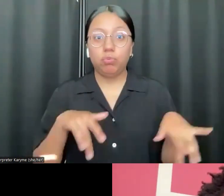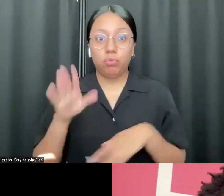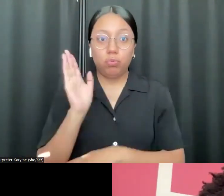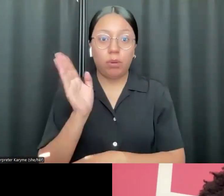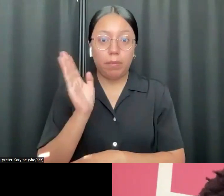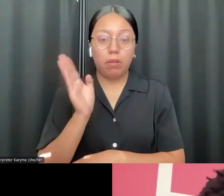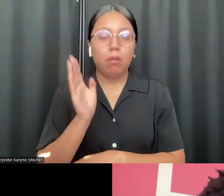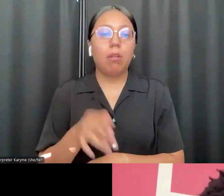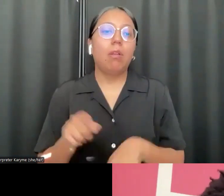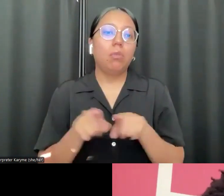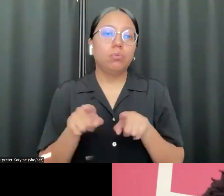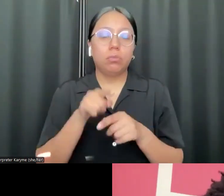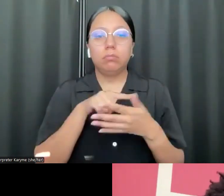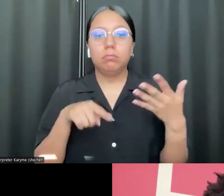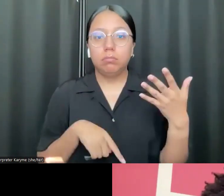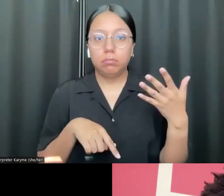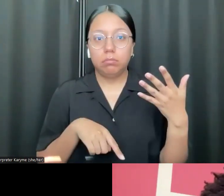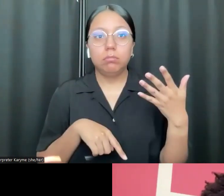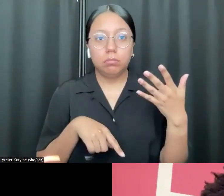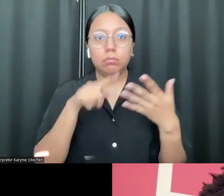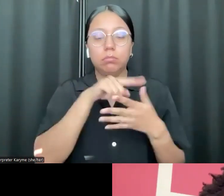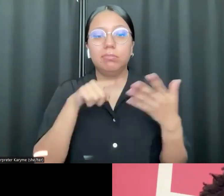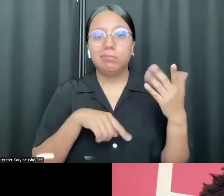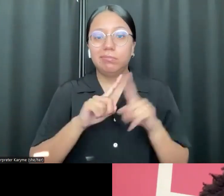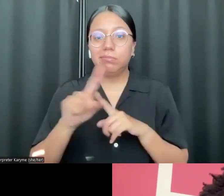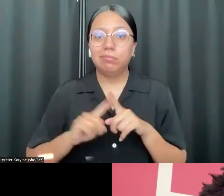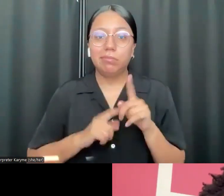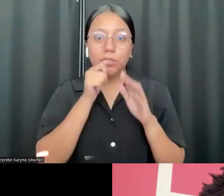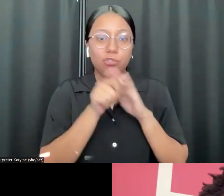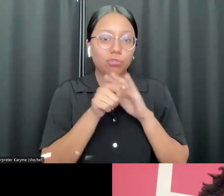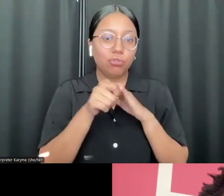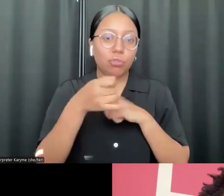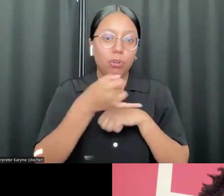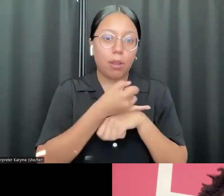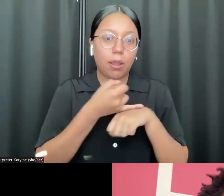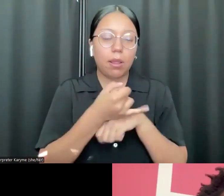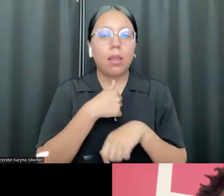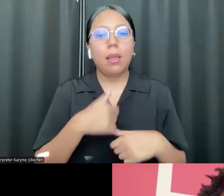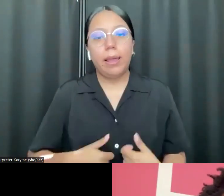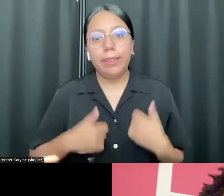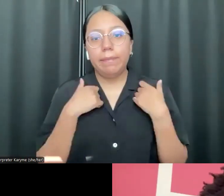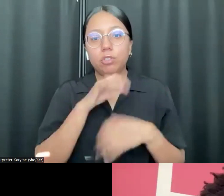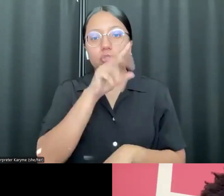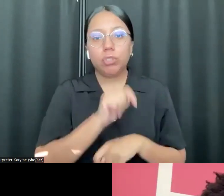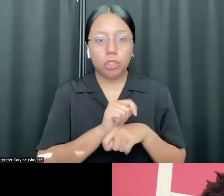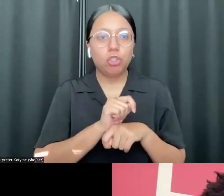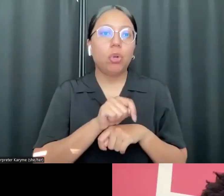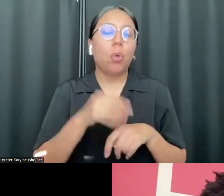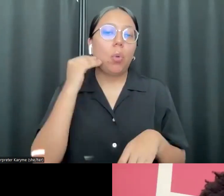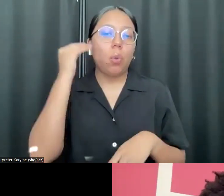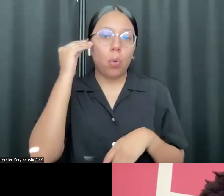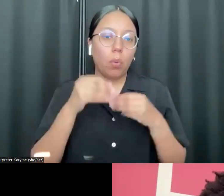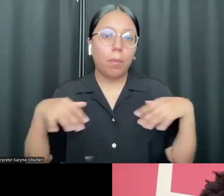all over Turtle Island. I live in the traditional unceded homelands of the Council of the Three Fires,